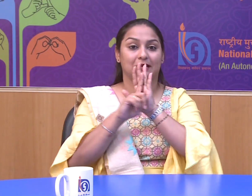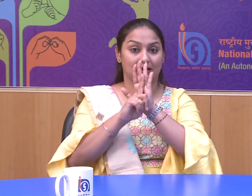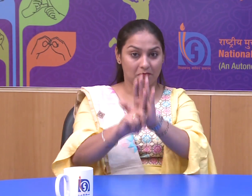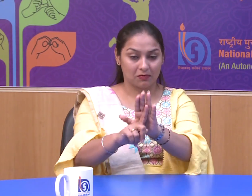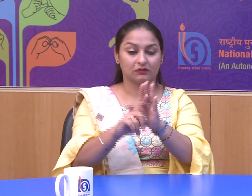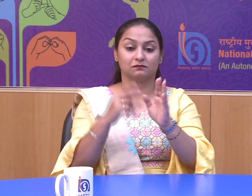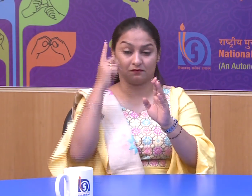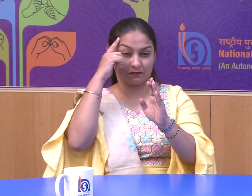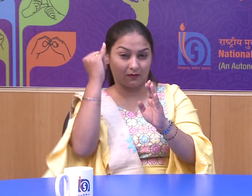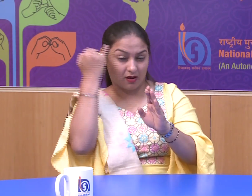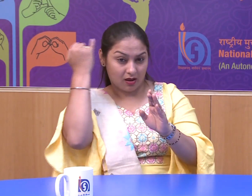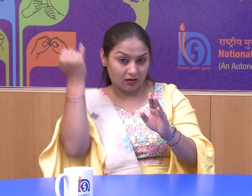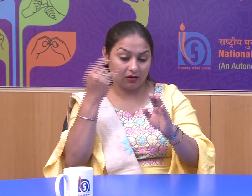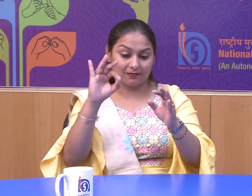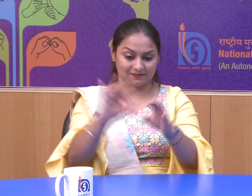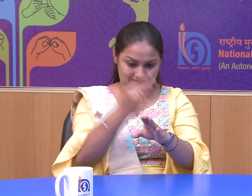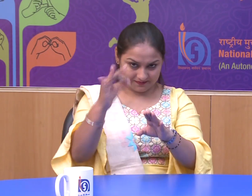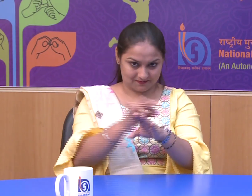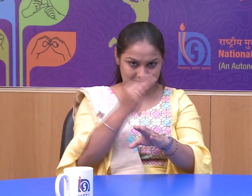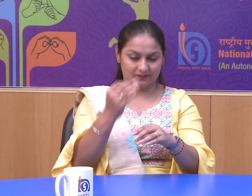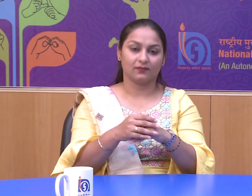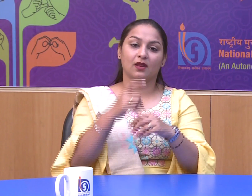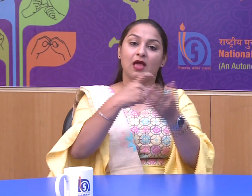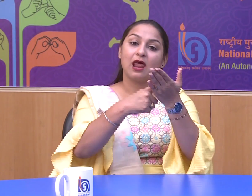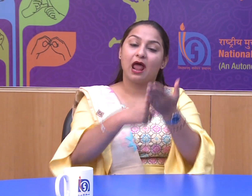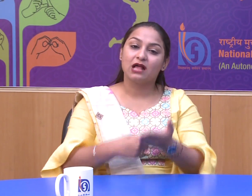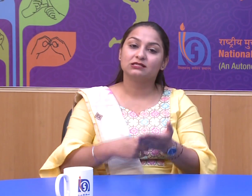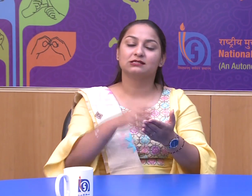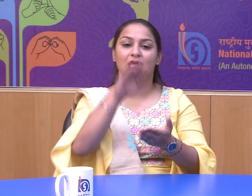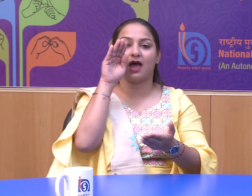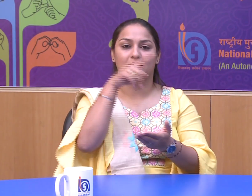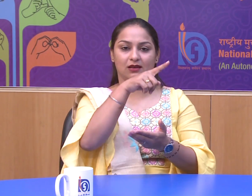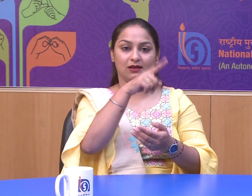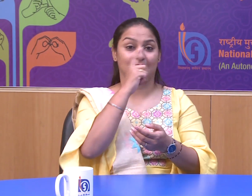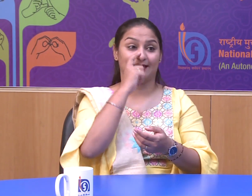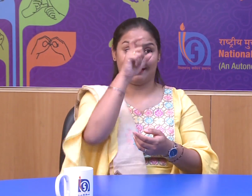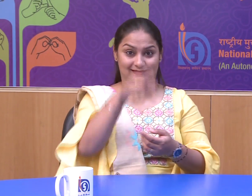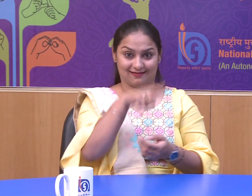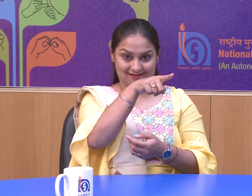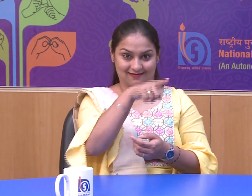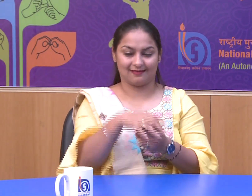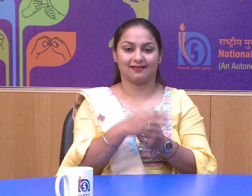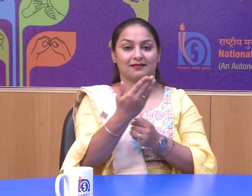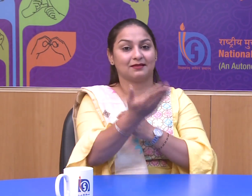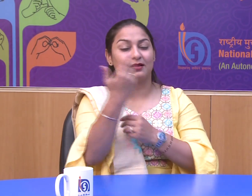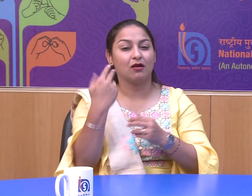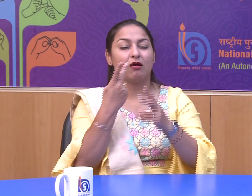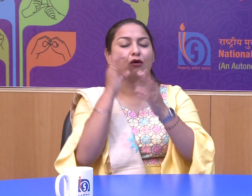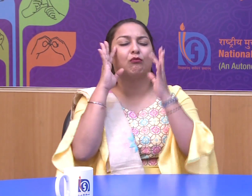creativity in needlework. In Rajasthan, girls came up with beautiful